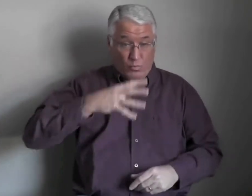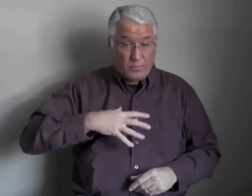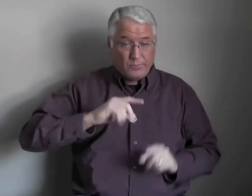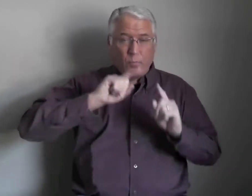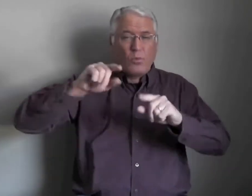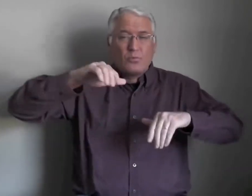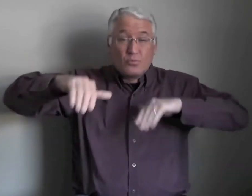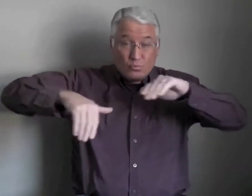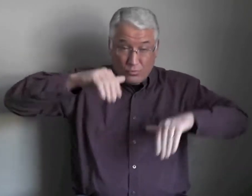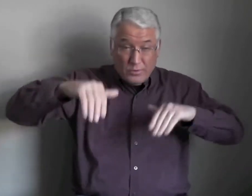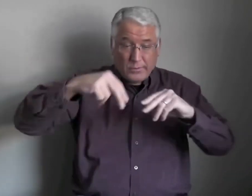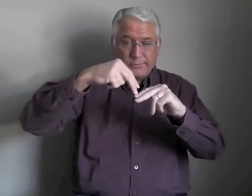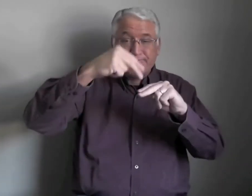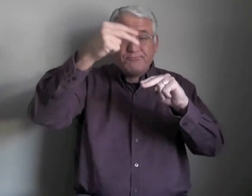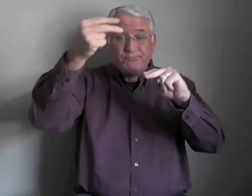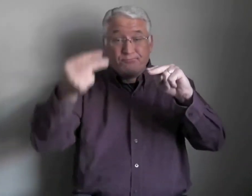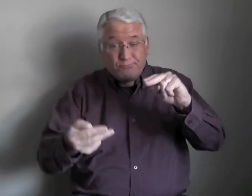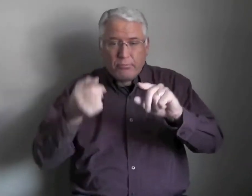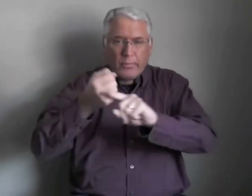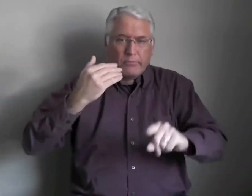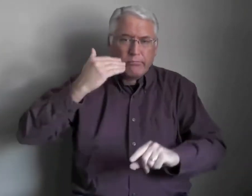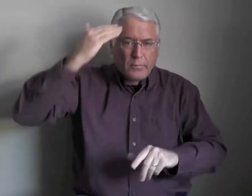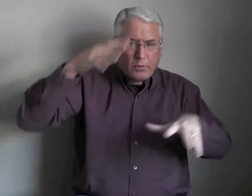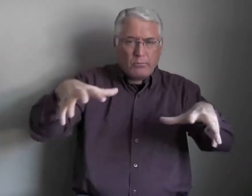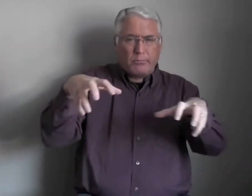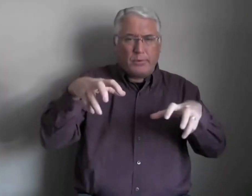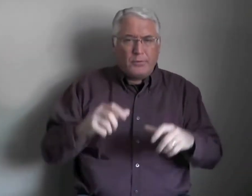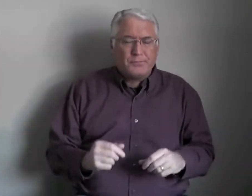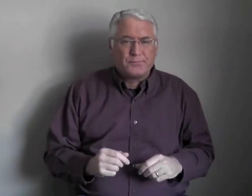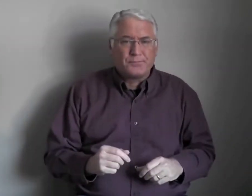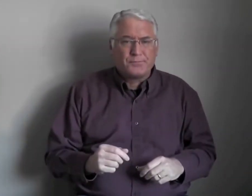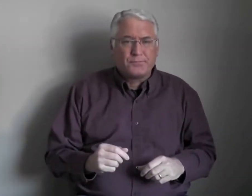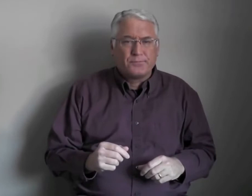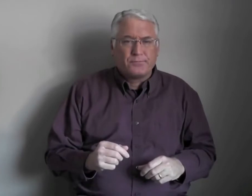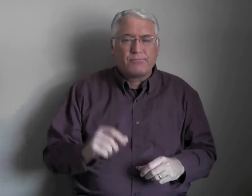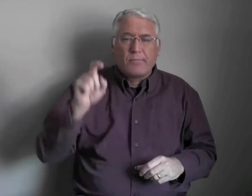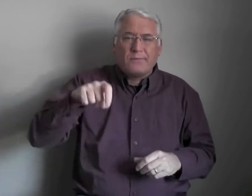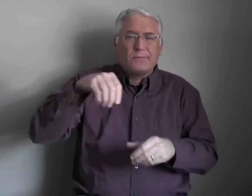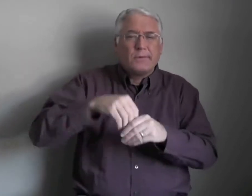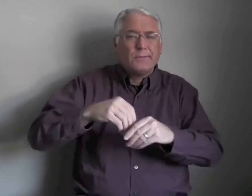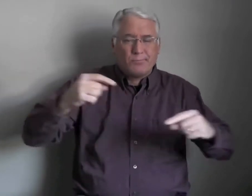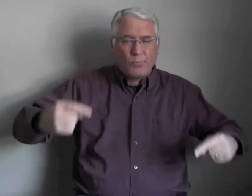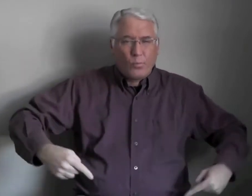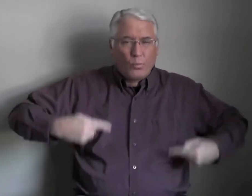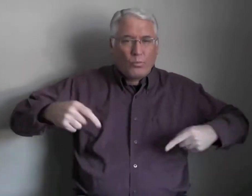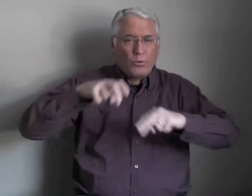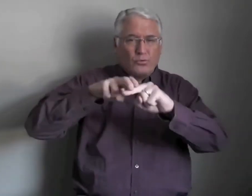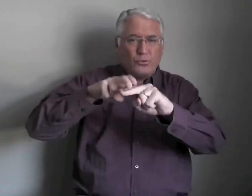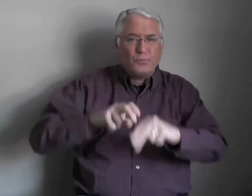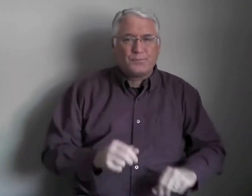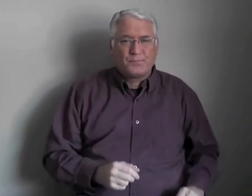a young girl, she was in a diving accident, and she became a quadriplegic. She's paralyzed and in a